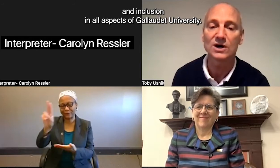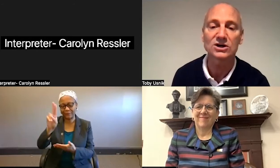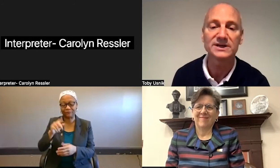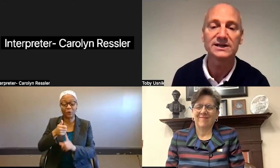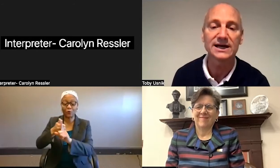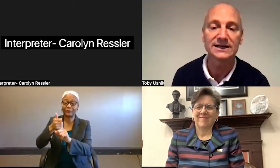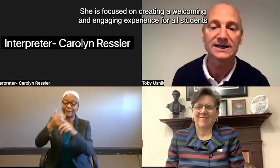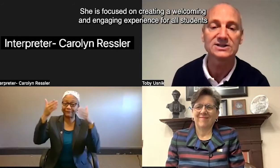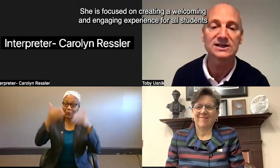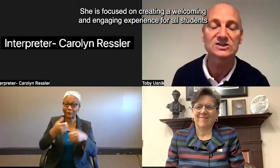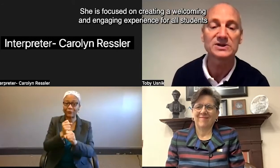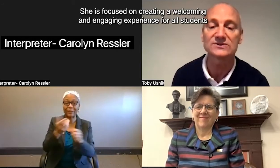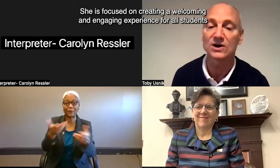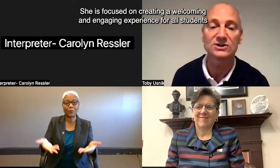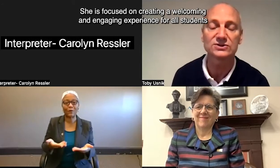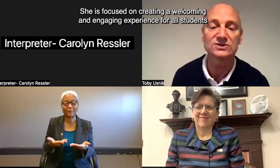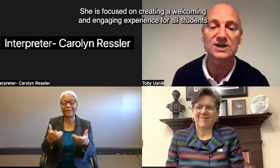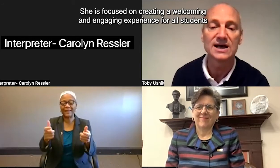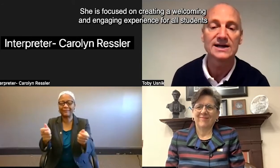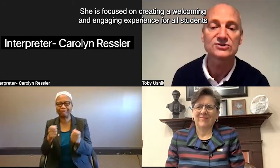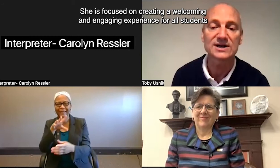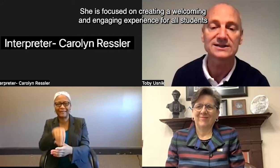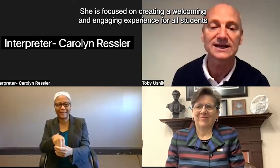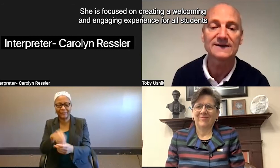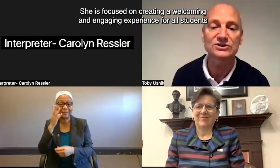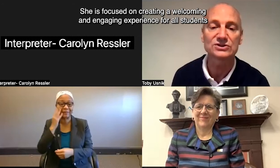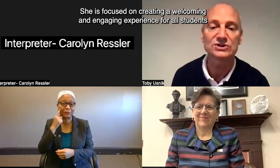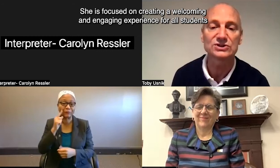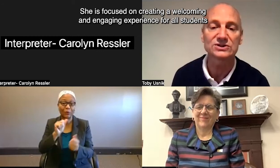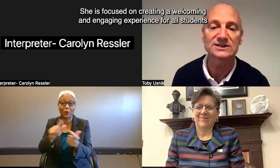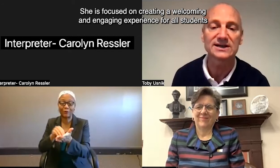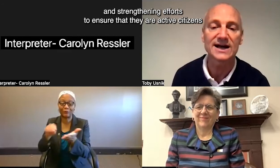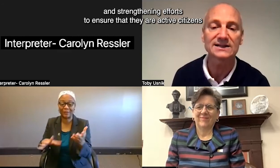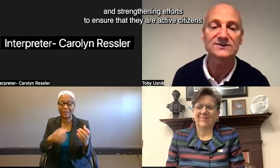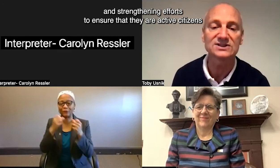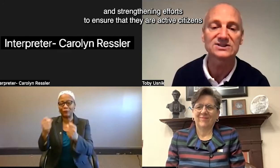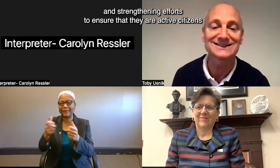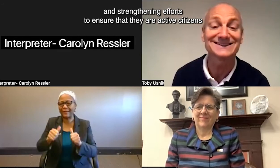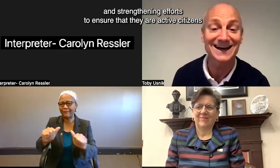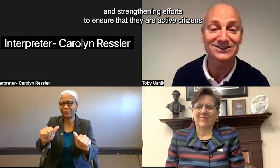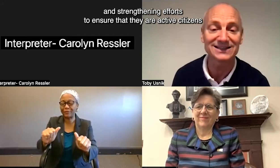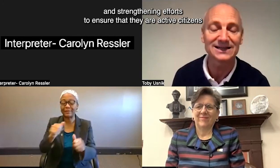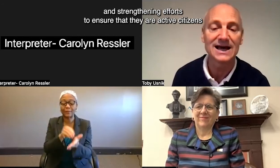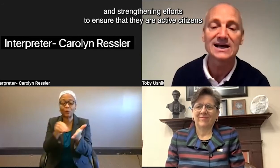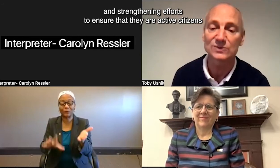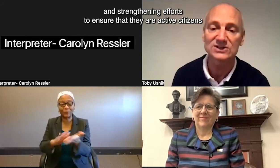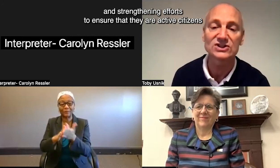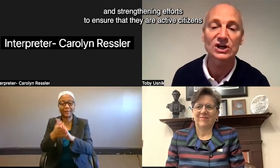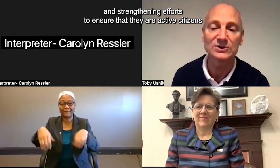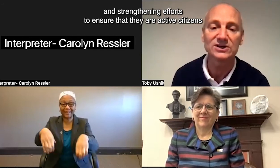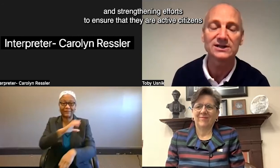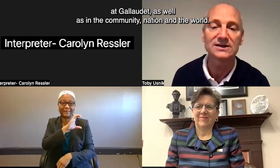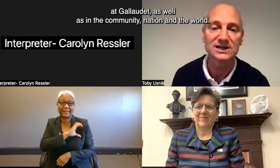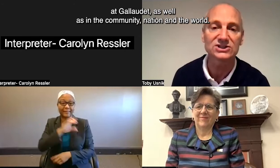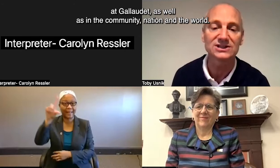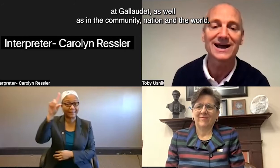creating a welcoming and engaging experience for all students and strengthening efforts to ensure that they are active citizens at Gallaudet, as well as in